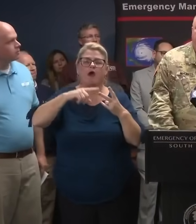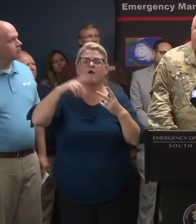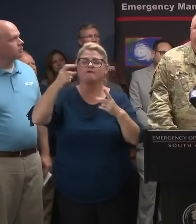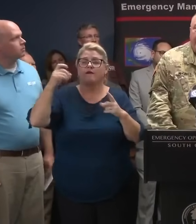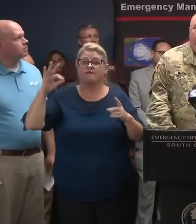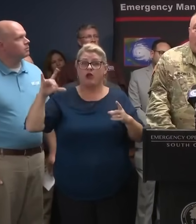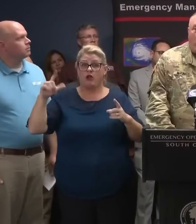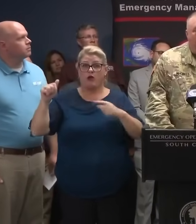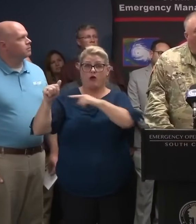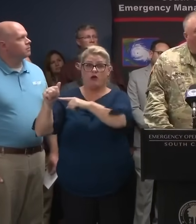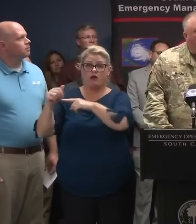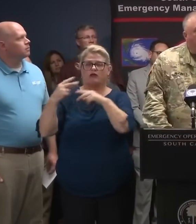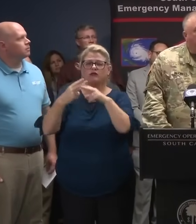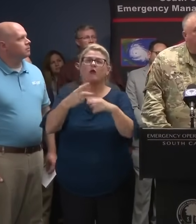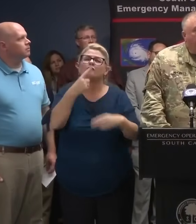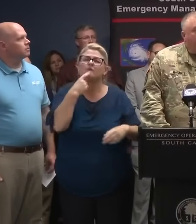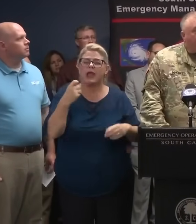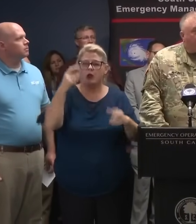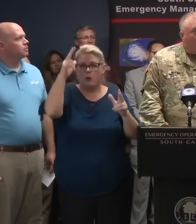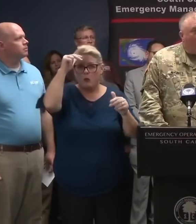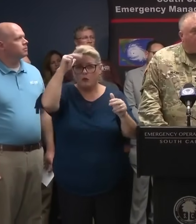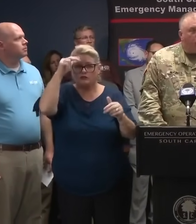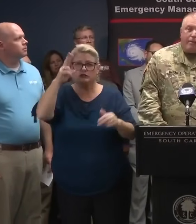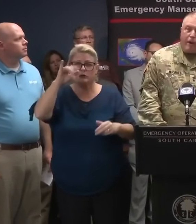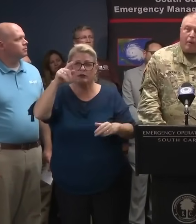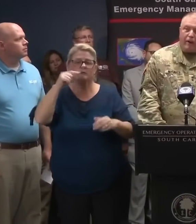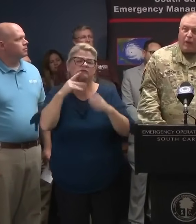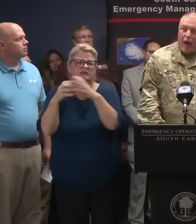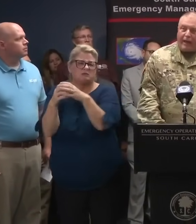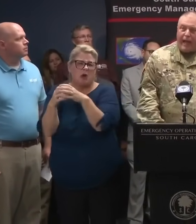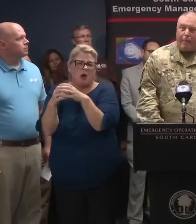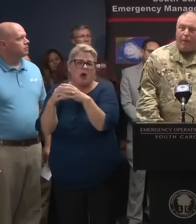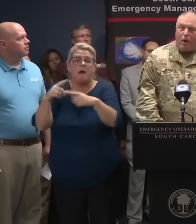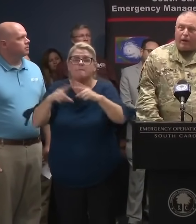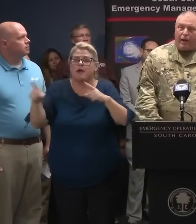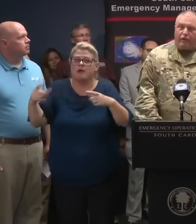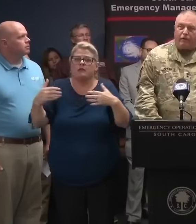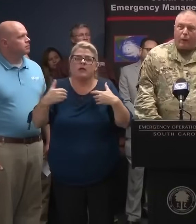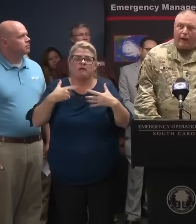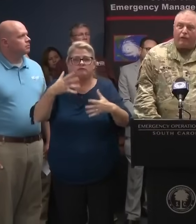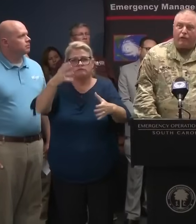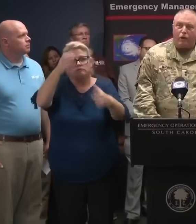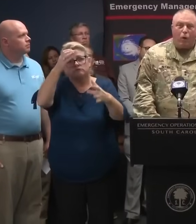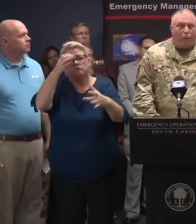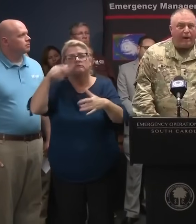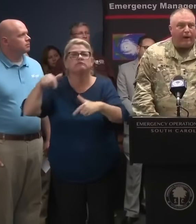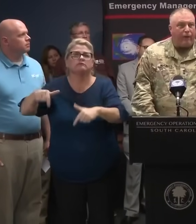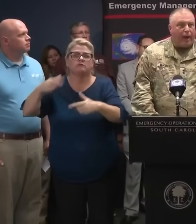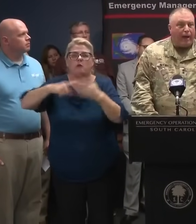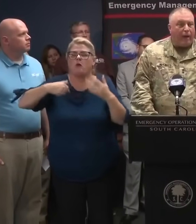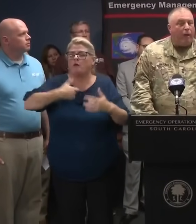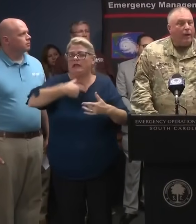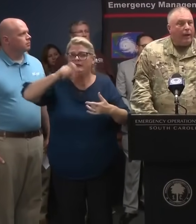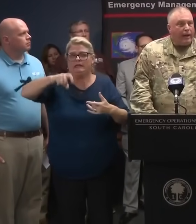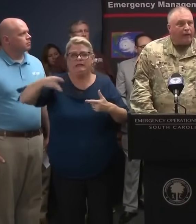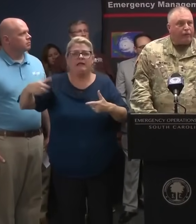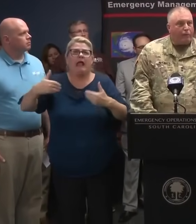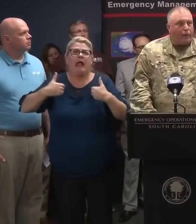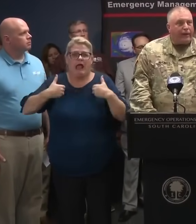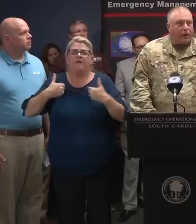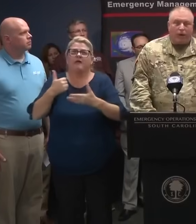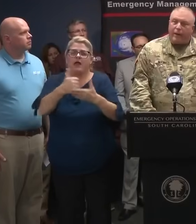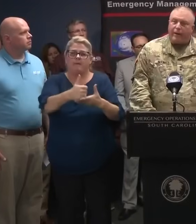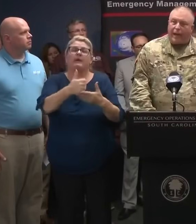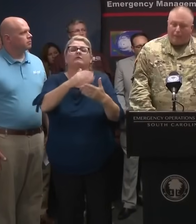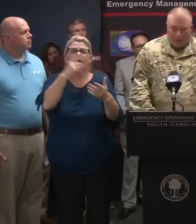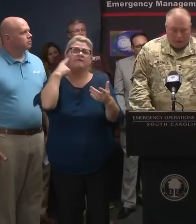Florida. It's called a Red Horse Unit. It's a small unit, but it brings a lot of capability as it relates to what we need right now, and that's